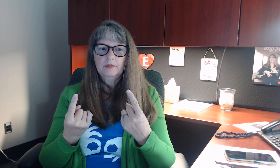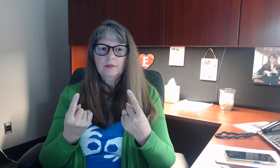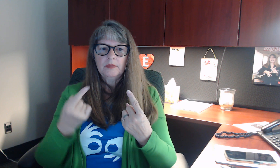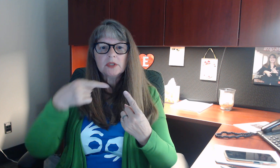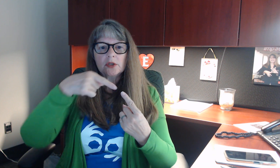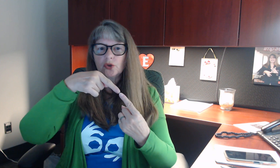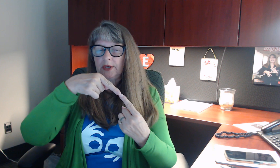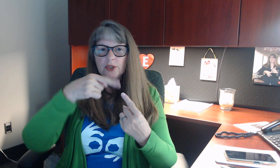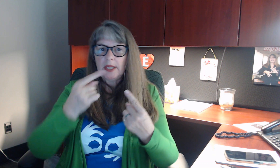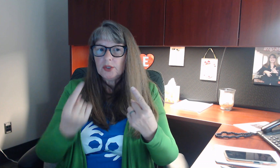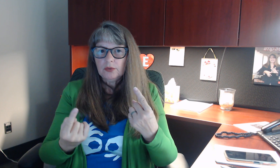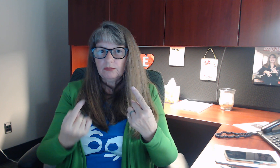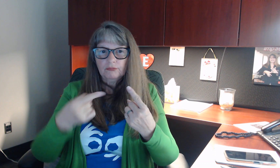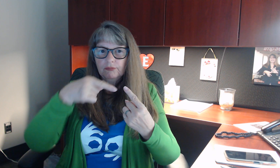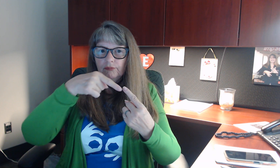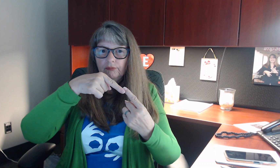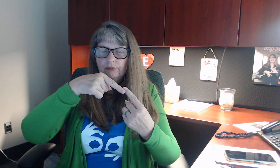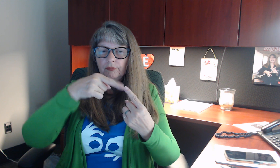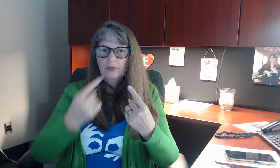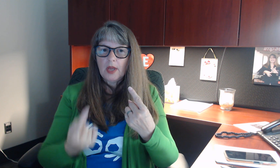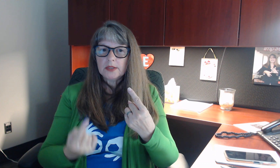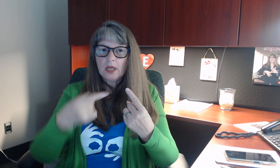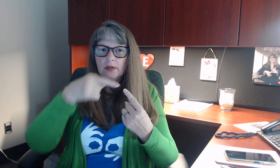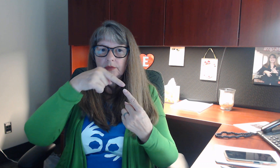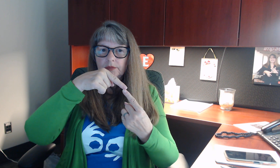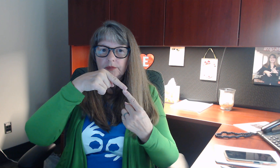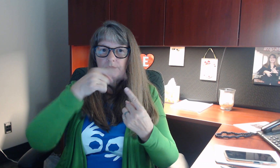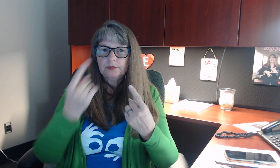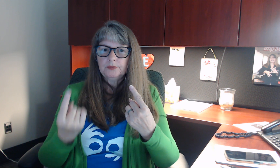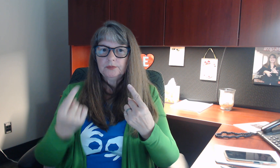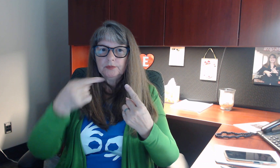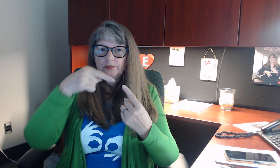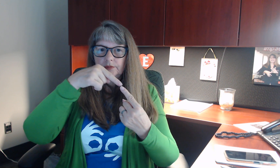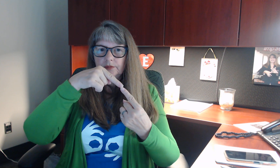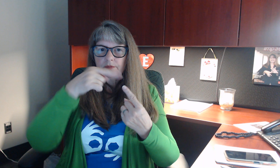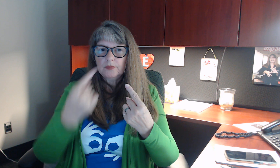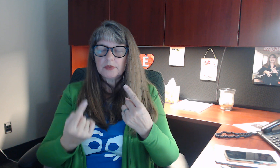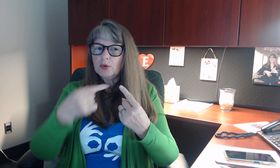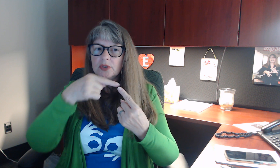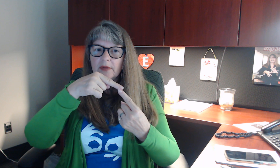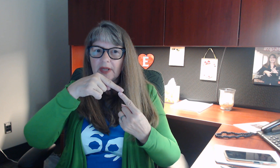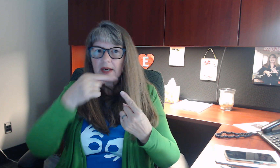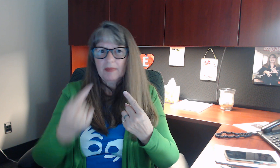This is a strange sign too. Until. Some of you just have to kind of memorize.